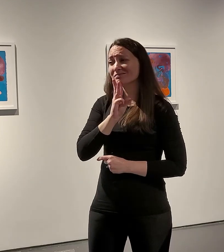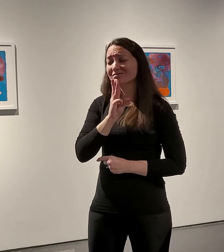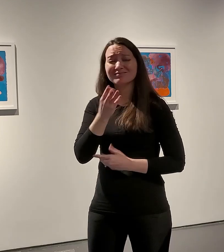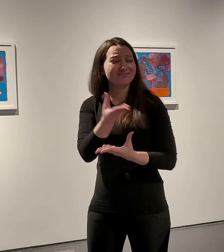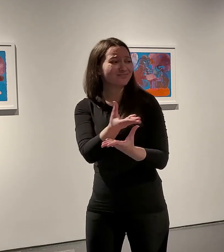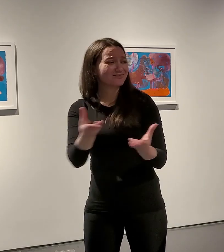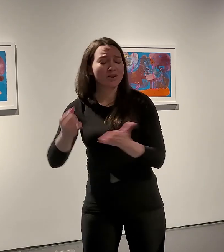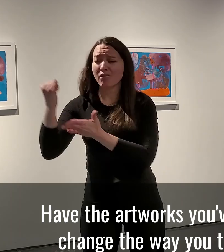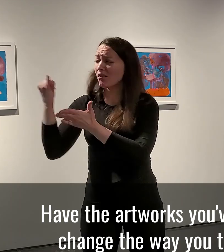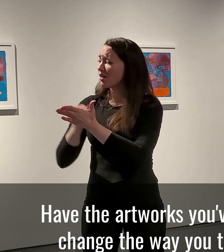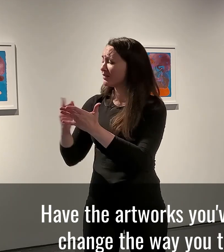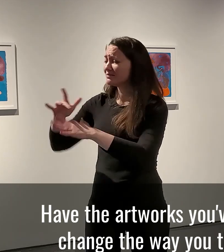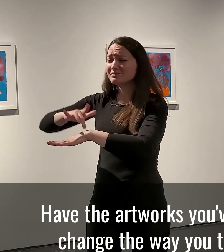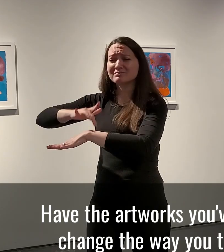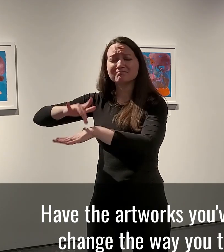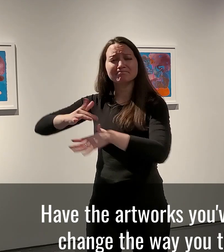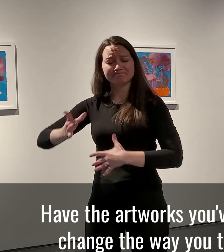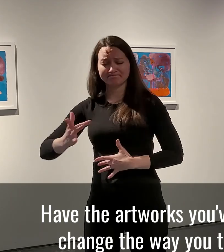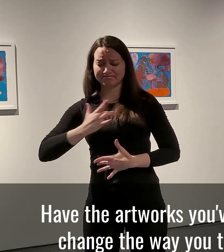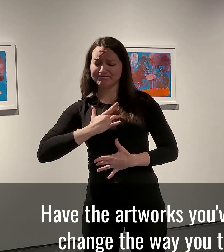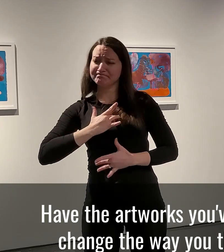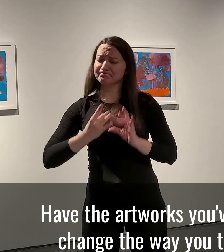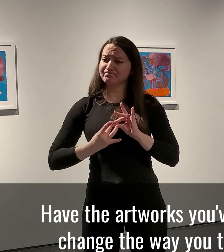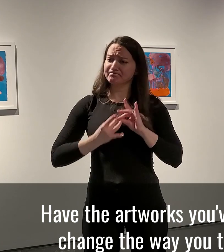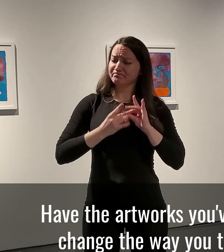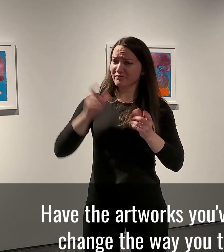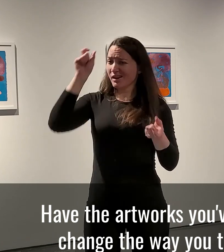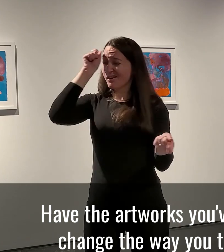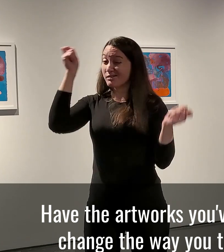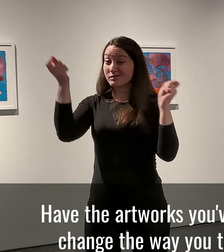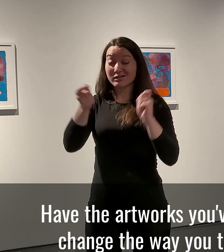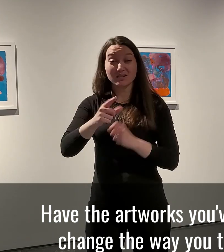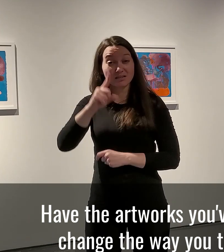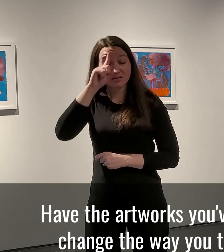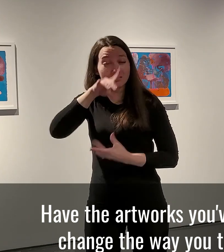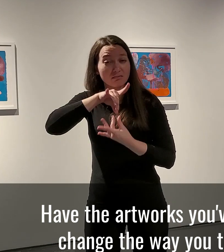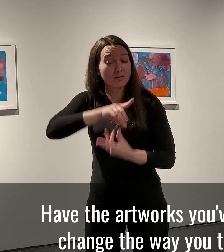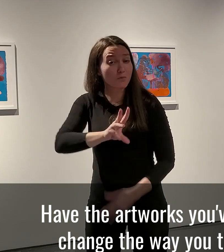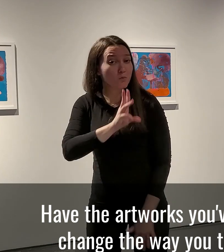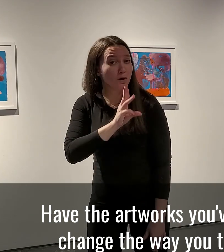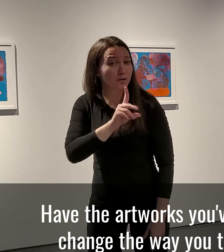Have the artworks you've experienced today changed the way you think about water?